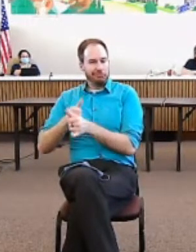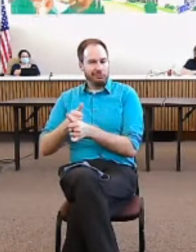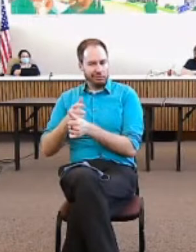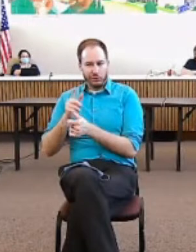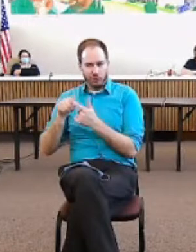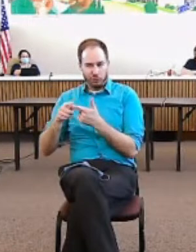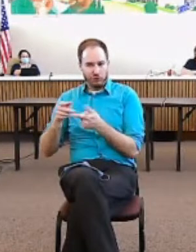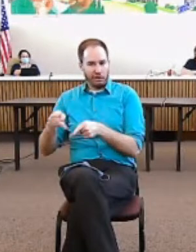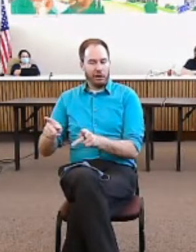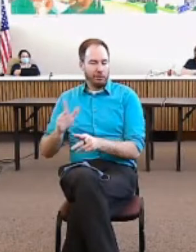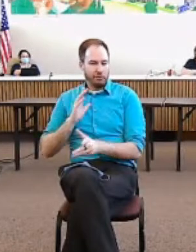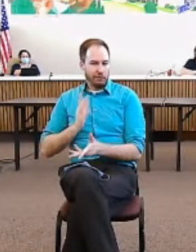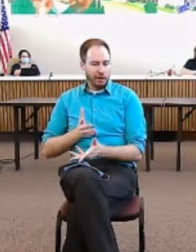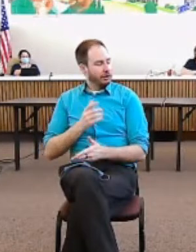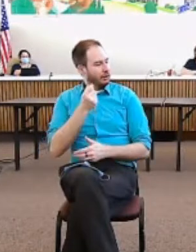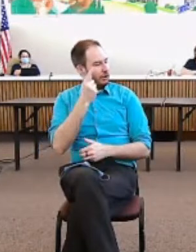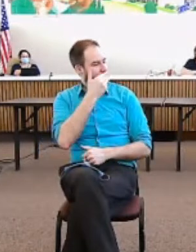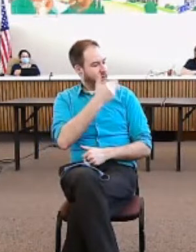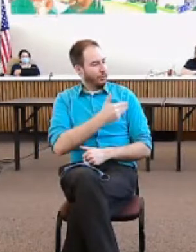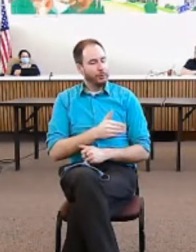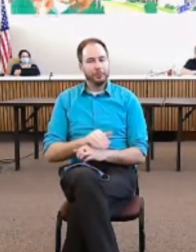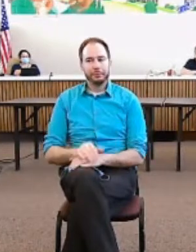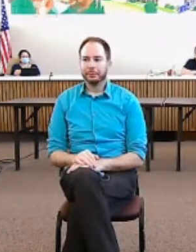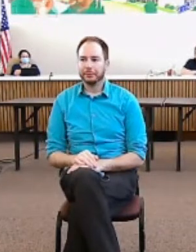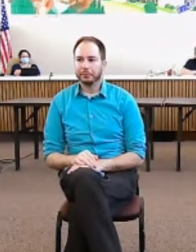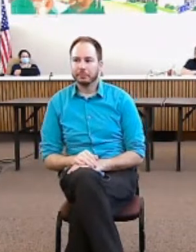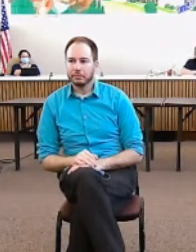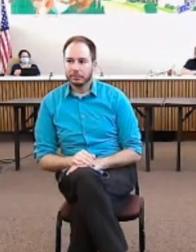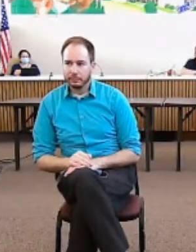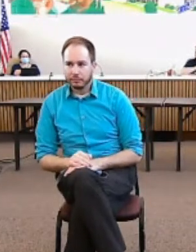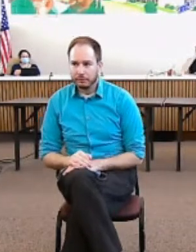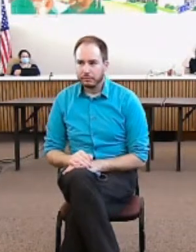letter. Understood. Thank you. Yep.